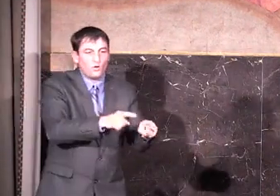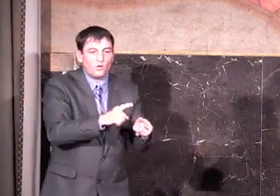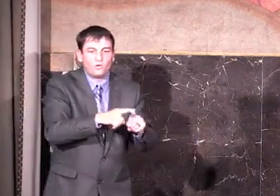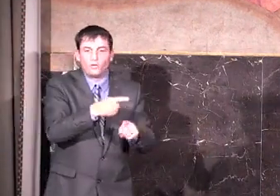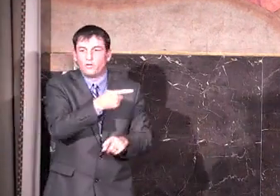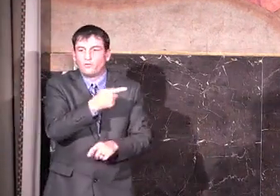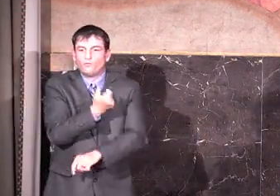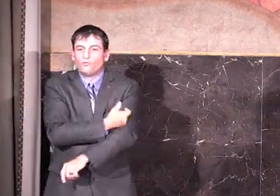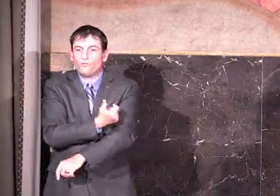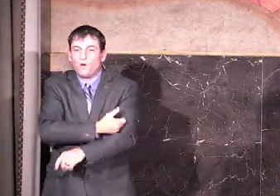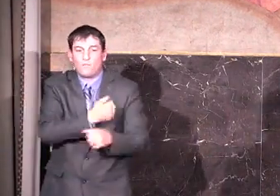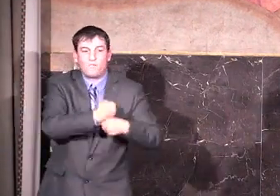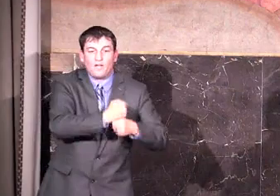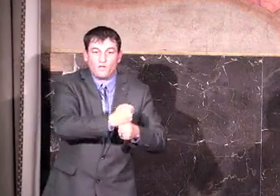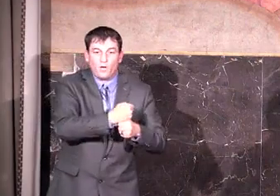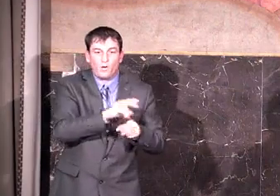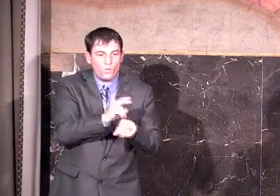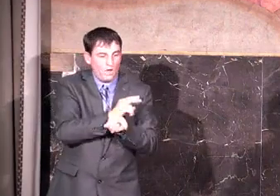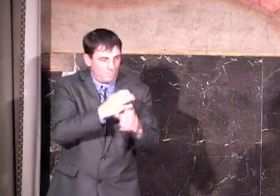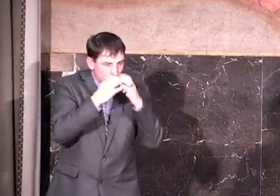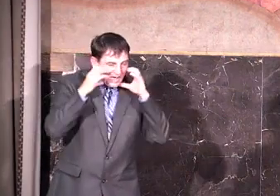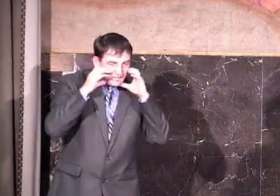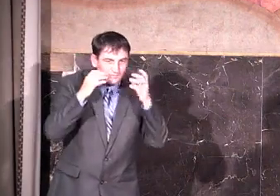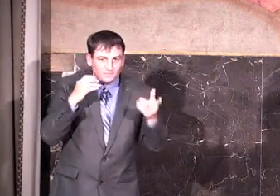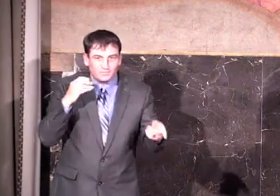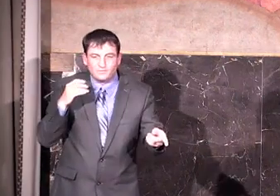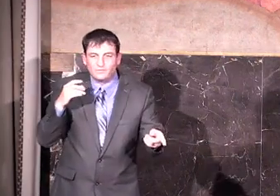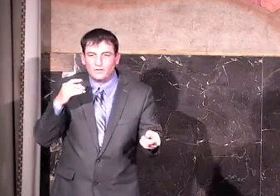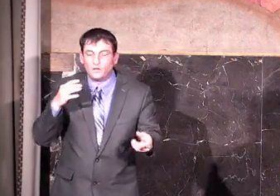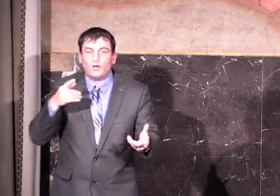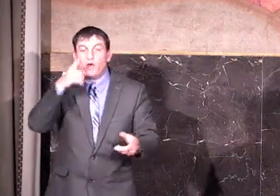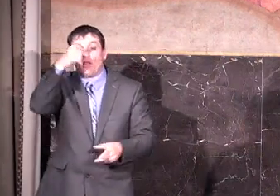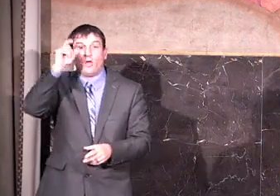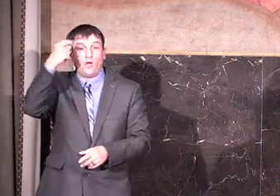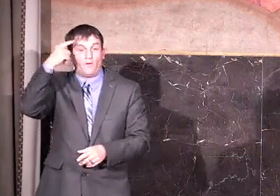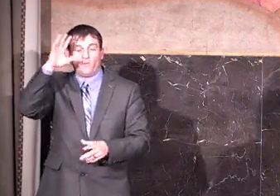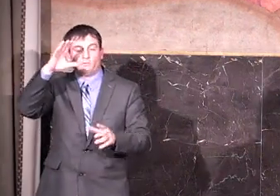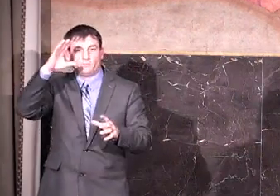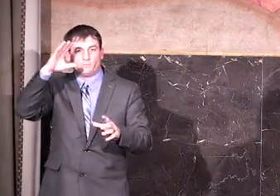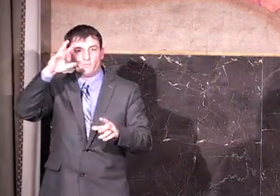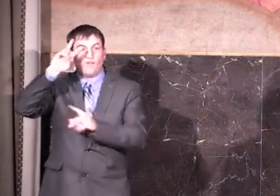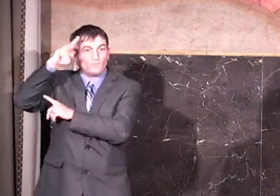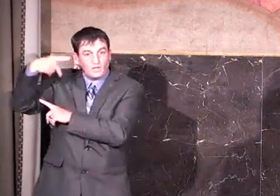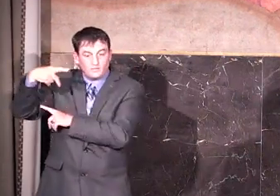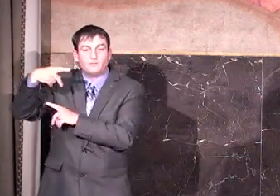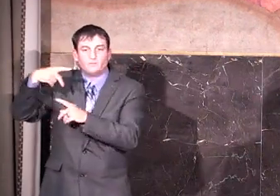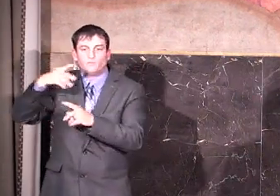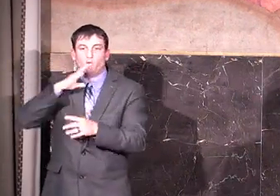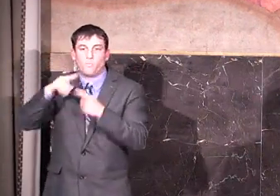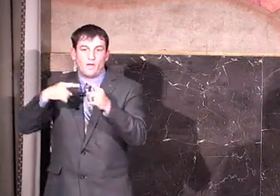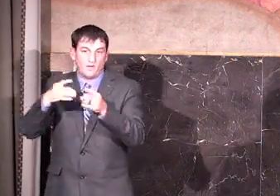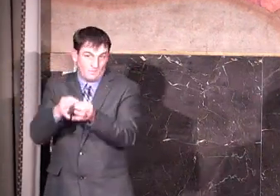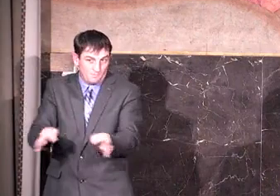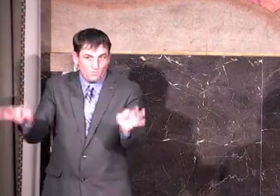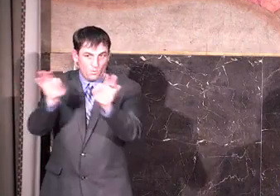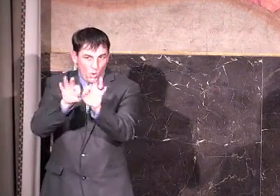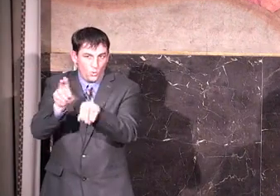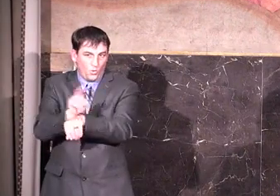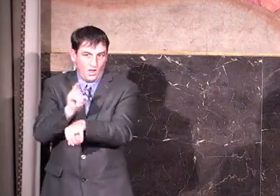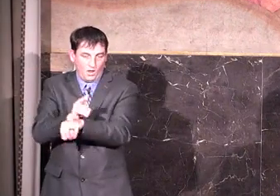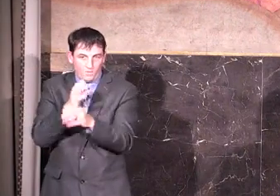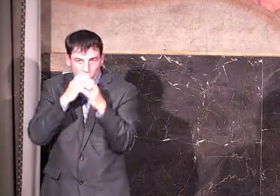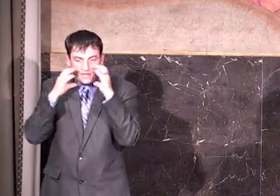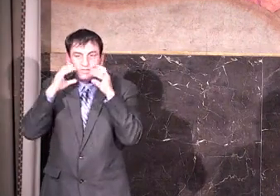in Indiana with one. And he was talking about the importance of wearing masks. And when you think about things, when you think about how